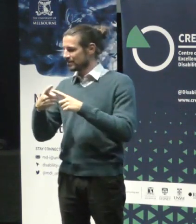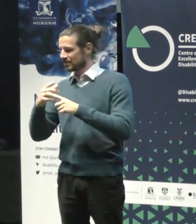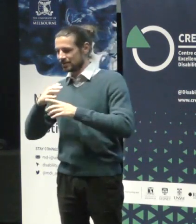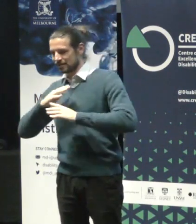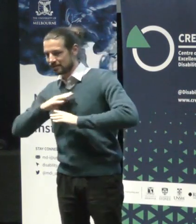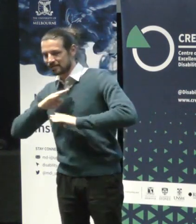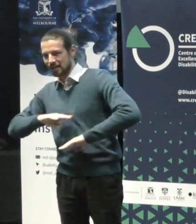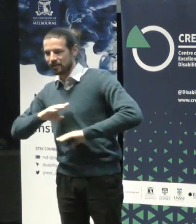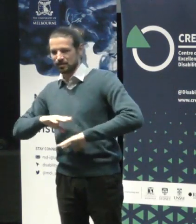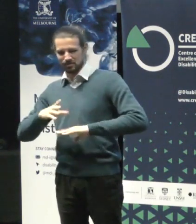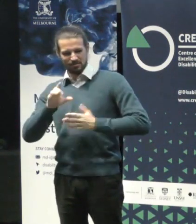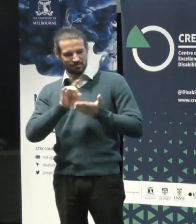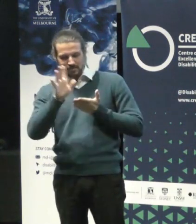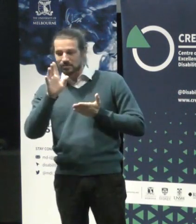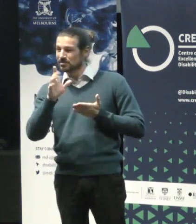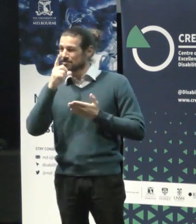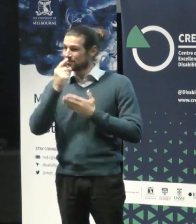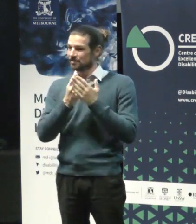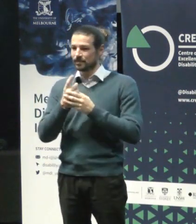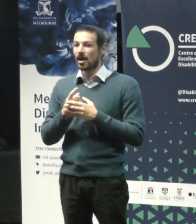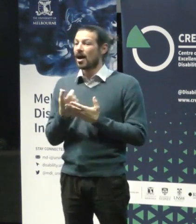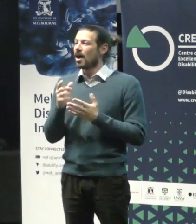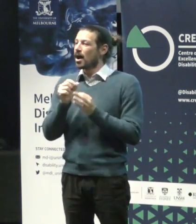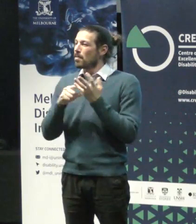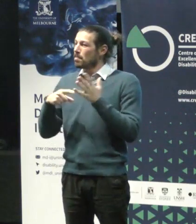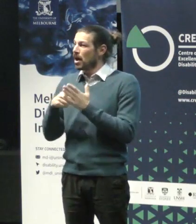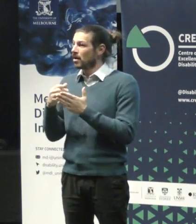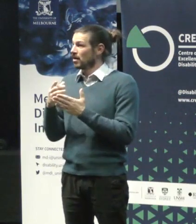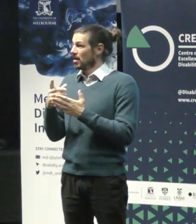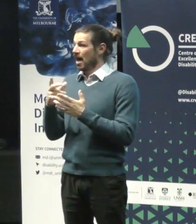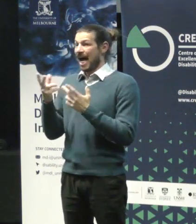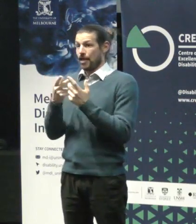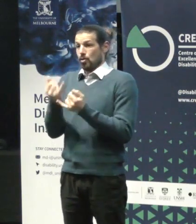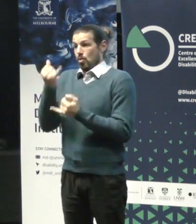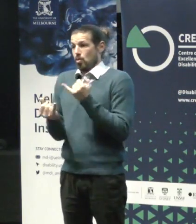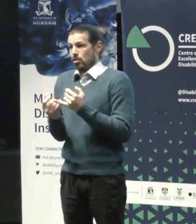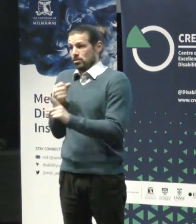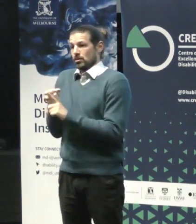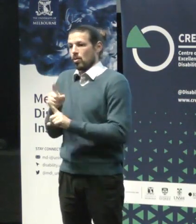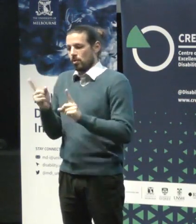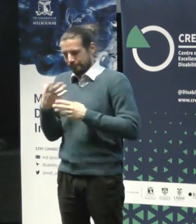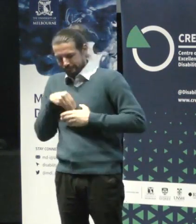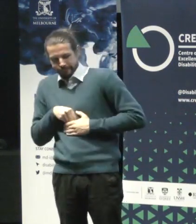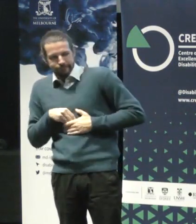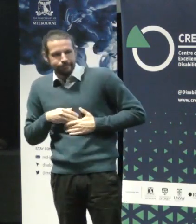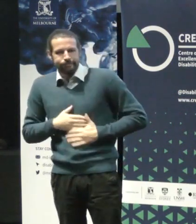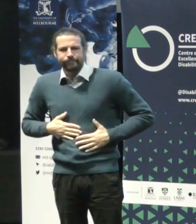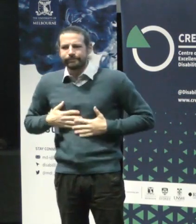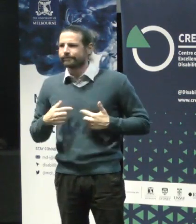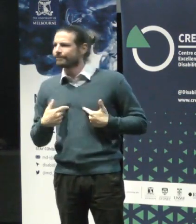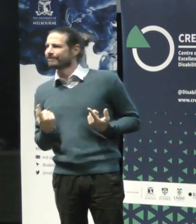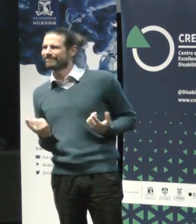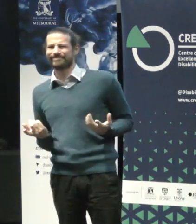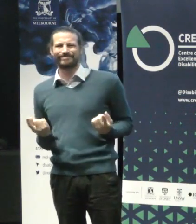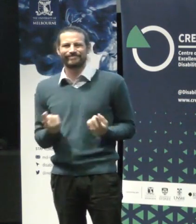loss of an assistant, but maybe even a deep sort of worry and a sense of who am I and violation and pain. It